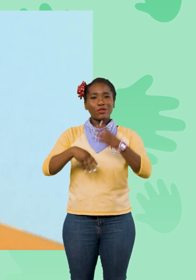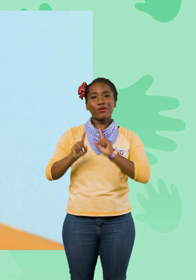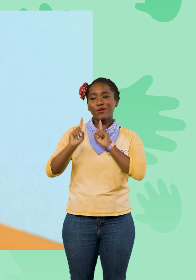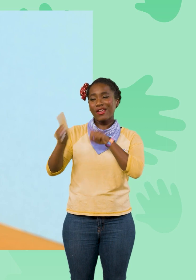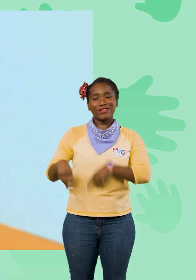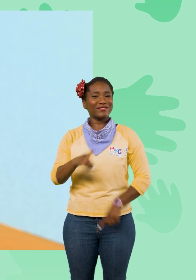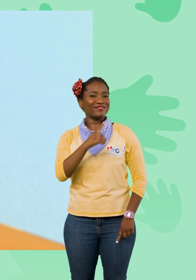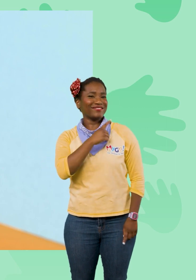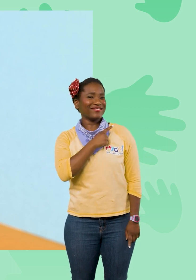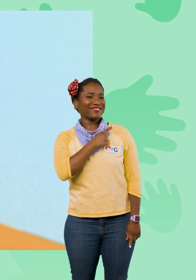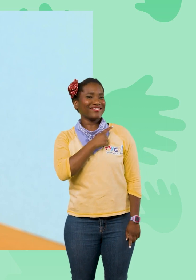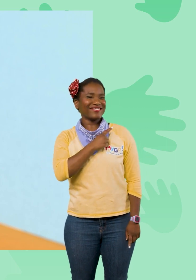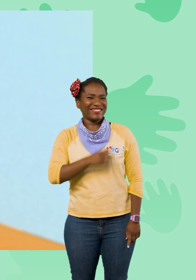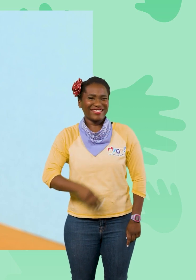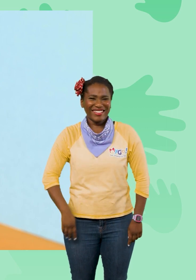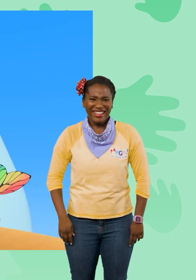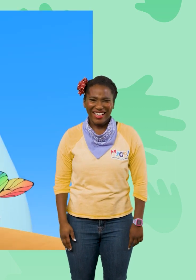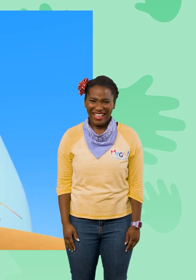answer, D.Bo.